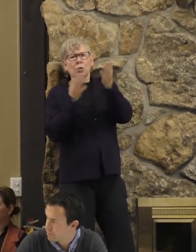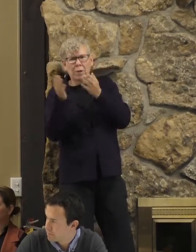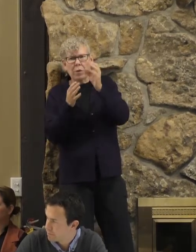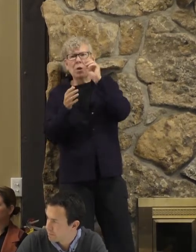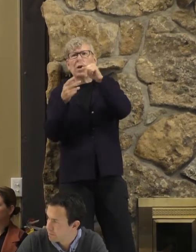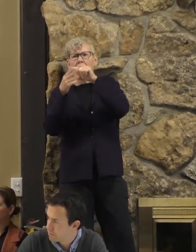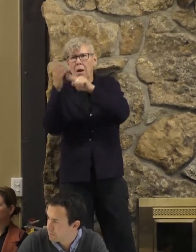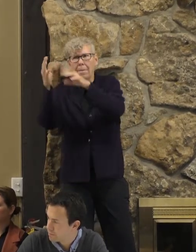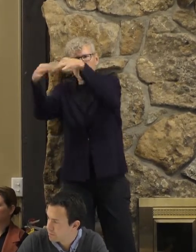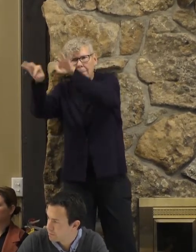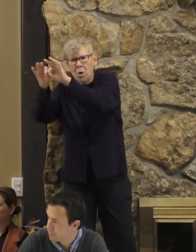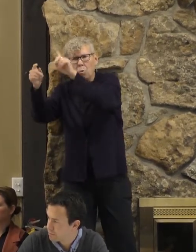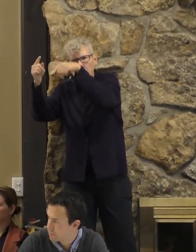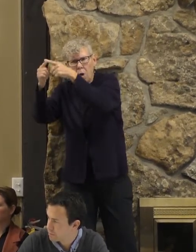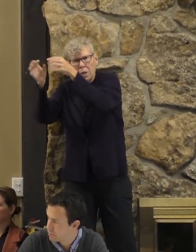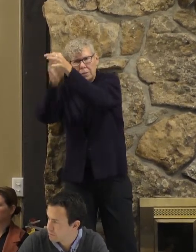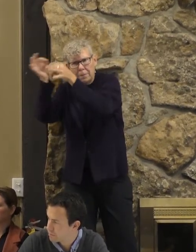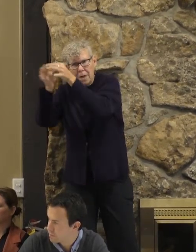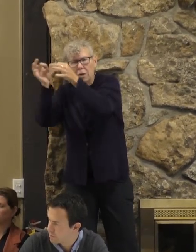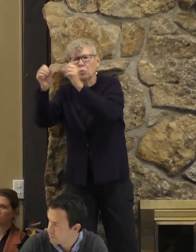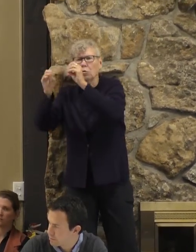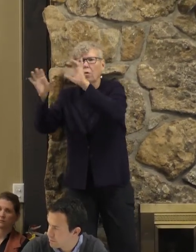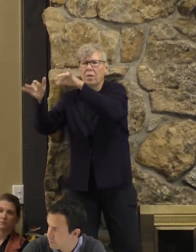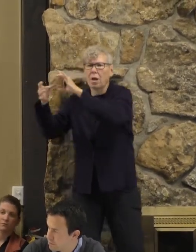other services that we can provide too,